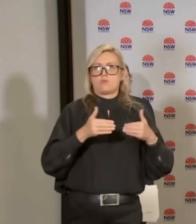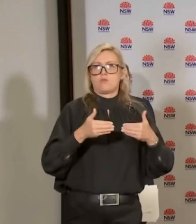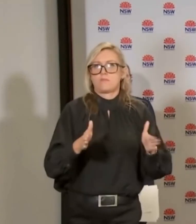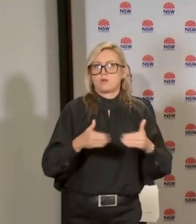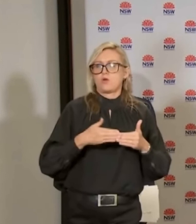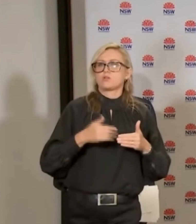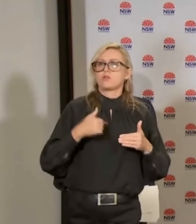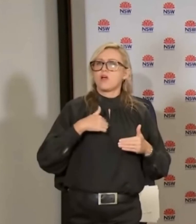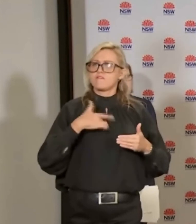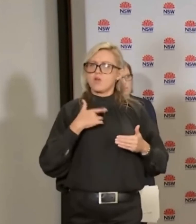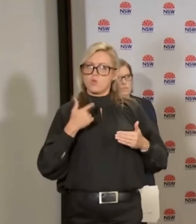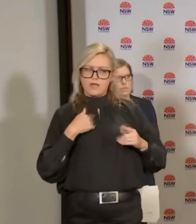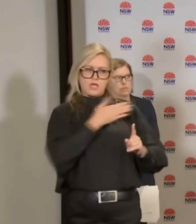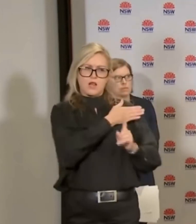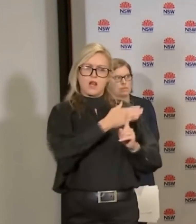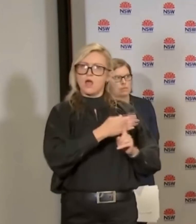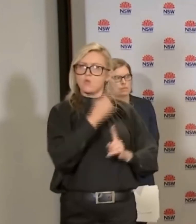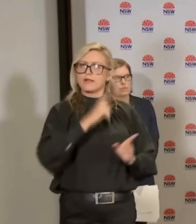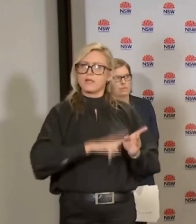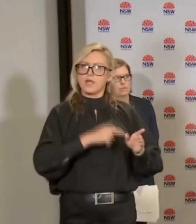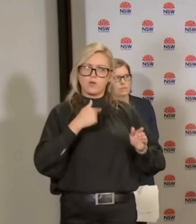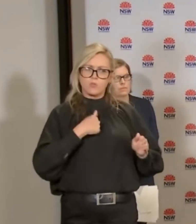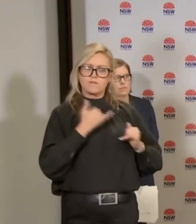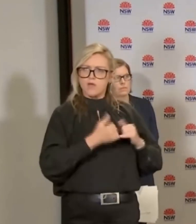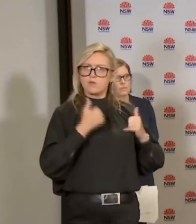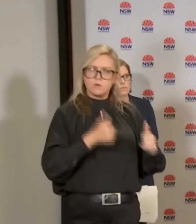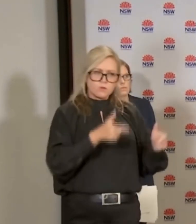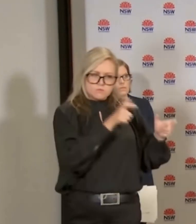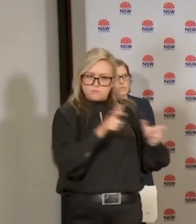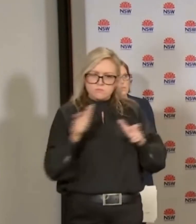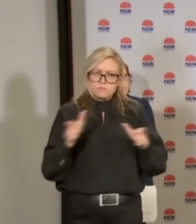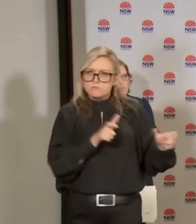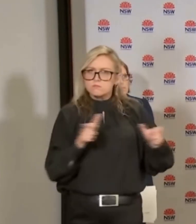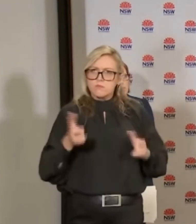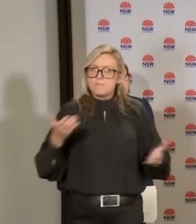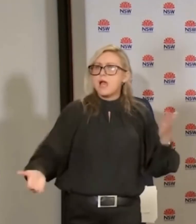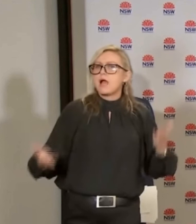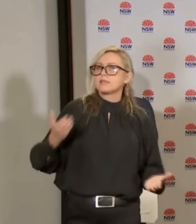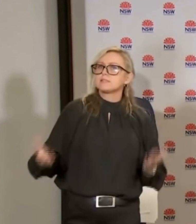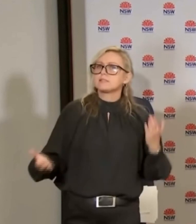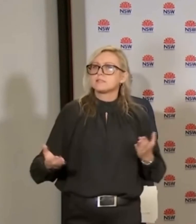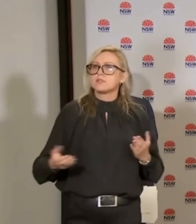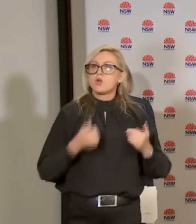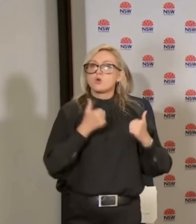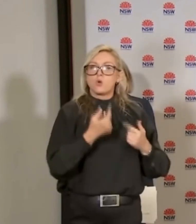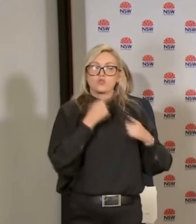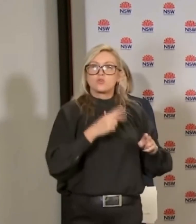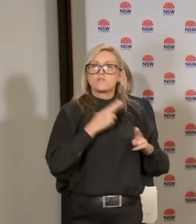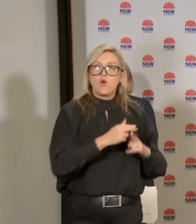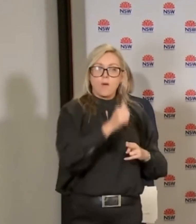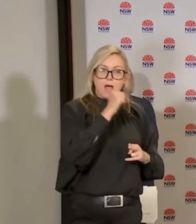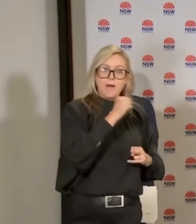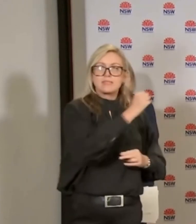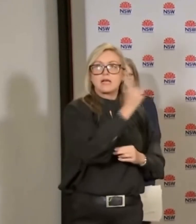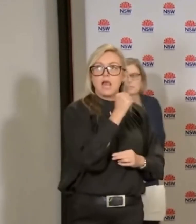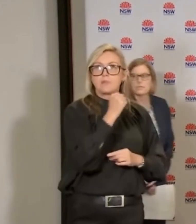12 months, and I think the announcement today would be welcome, not just in pubs and clubs, but also for people like yourself who can invite your friends over. Thanks,